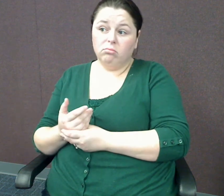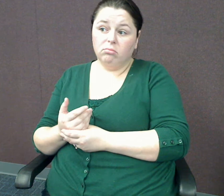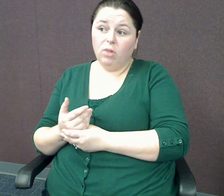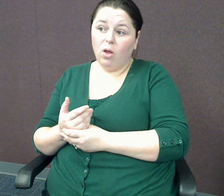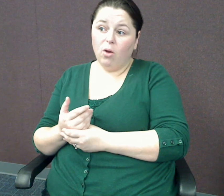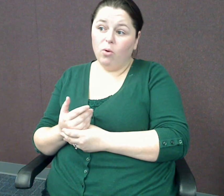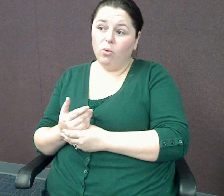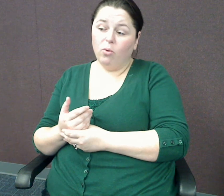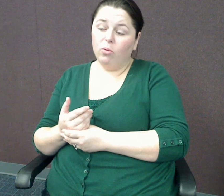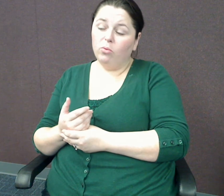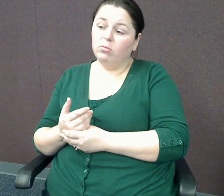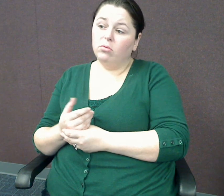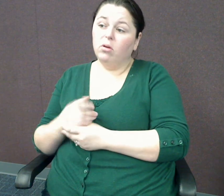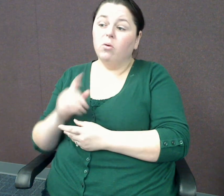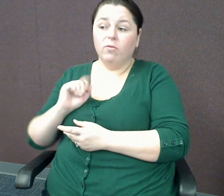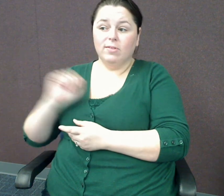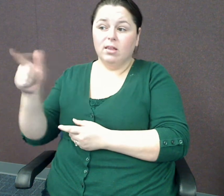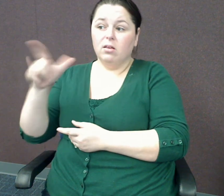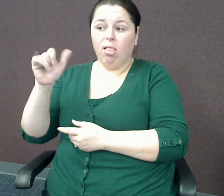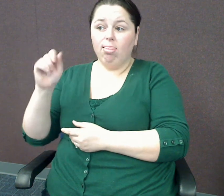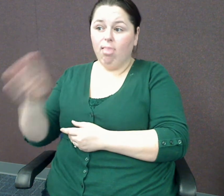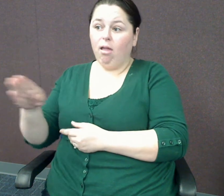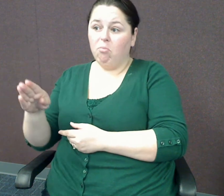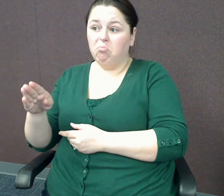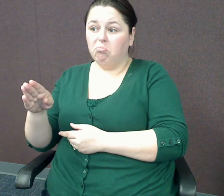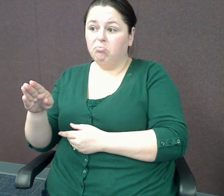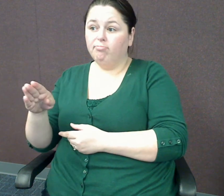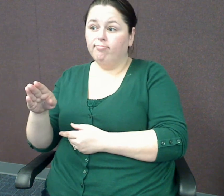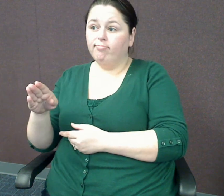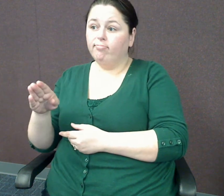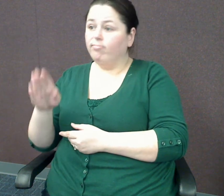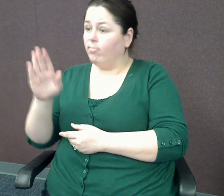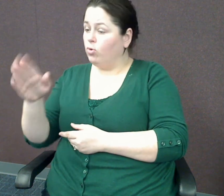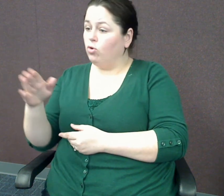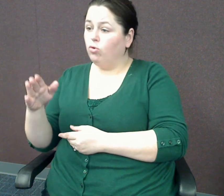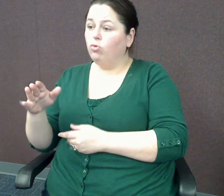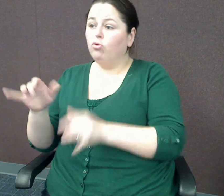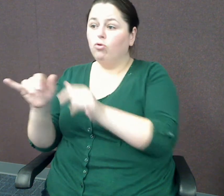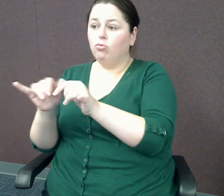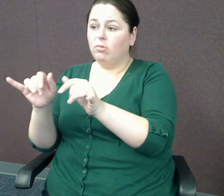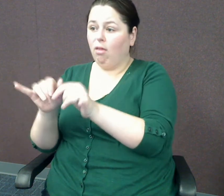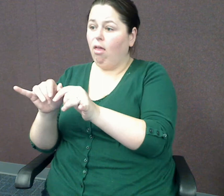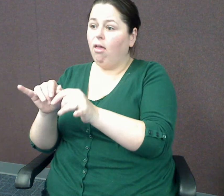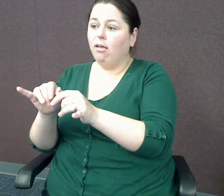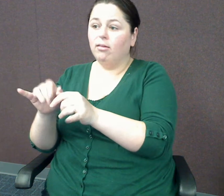We sent it off to the lab. It's your size. Everything.